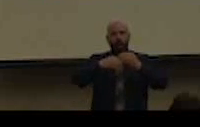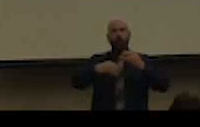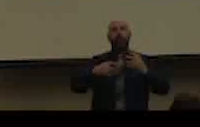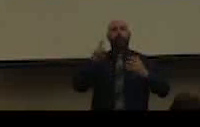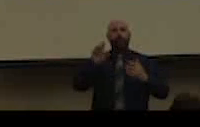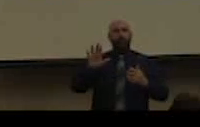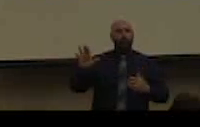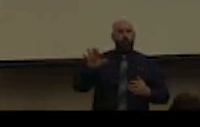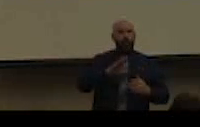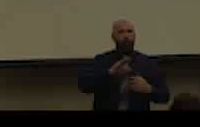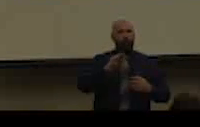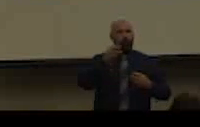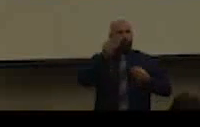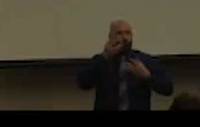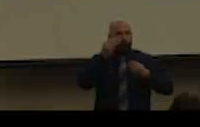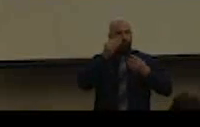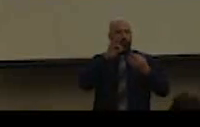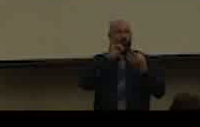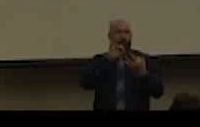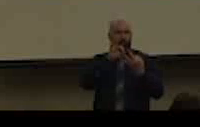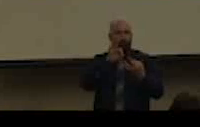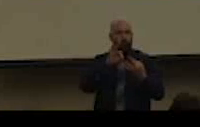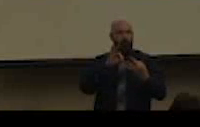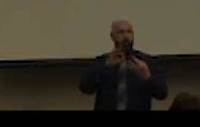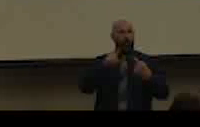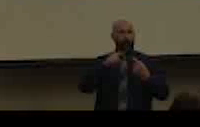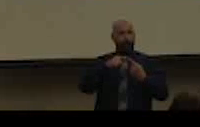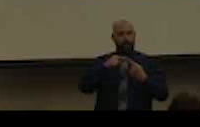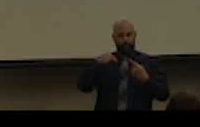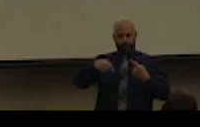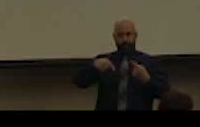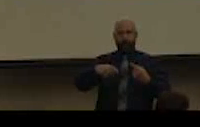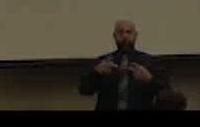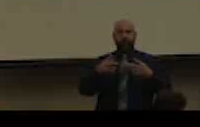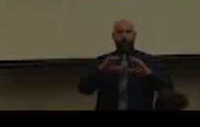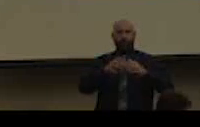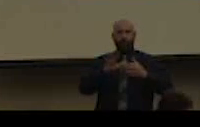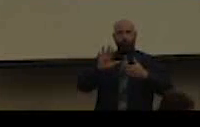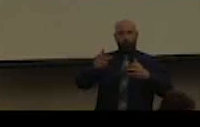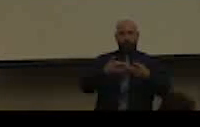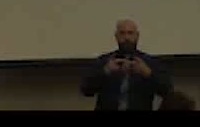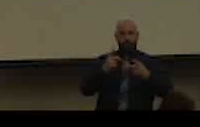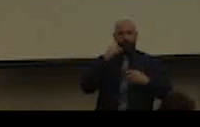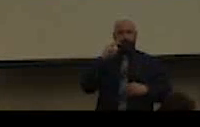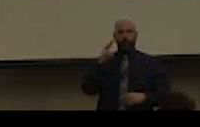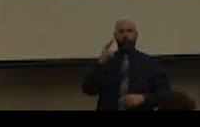the way about the position this group wants to take in year two.